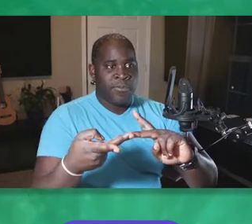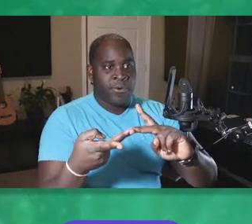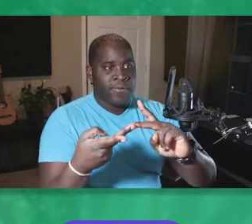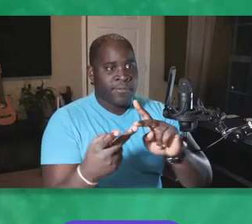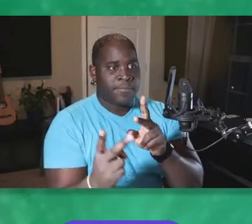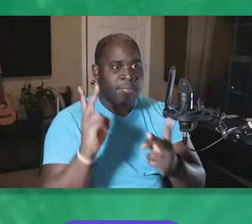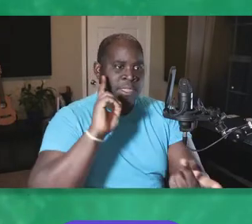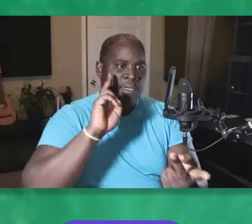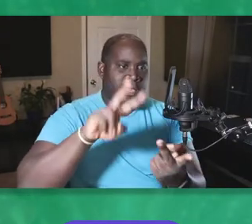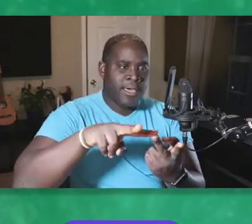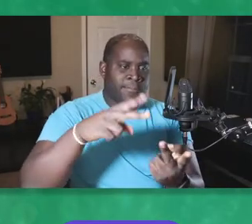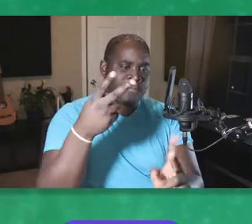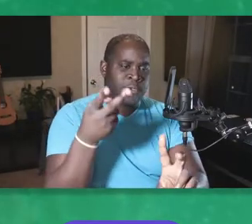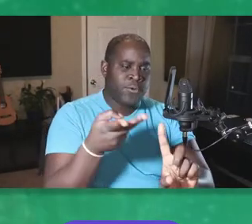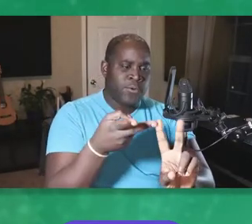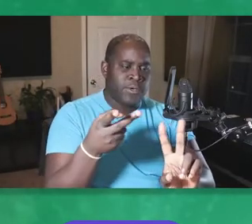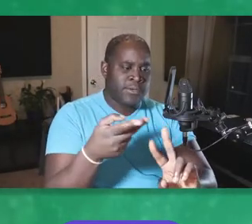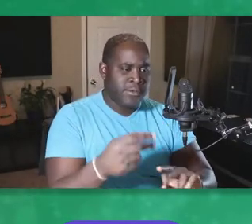This means perfect.